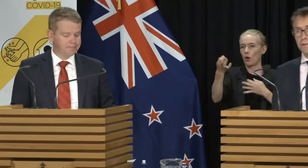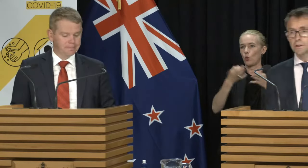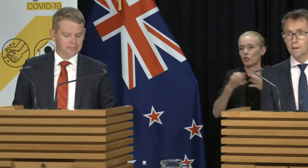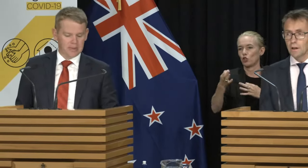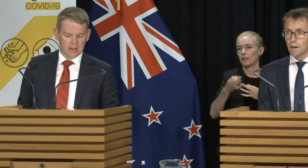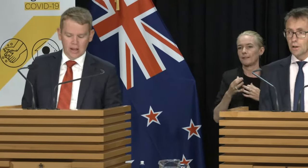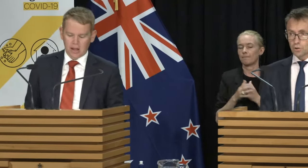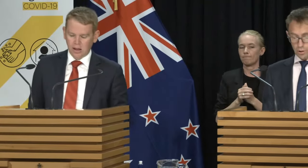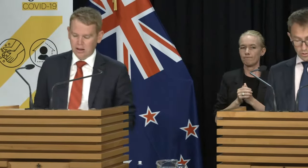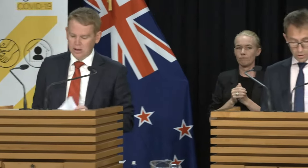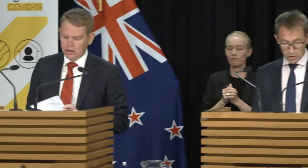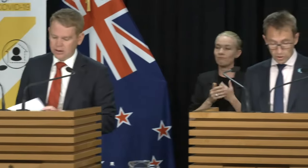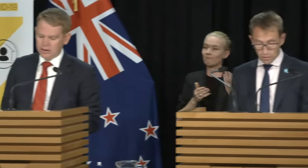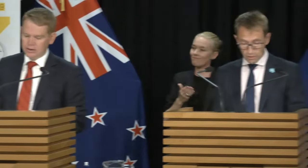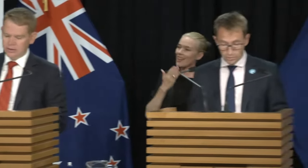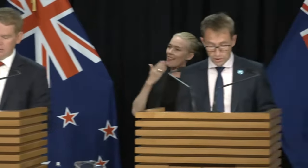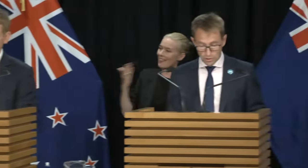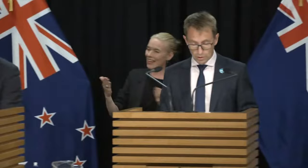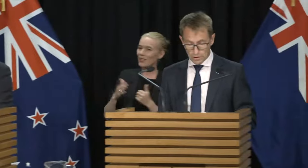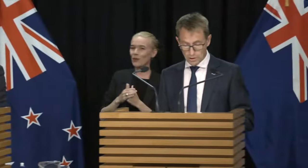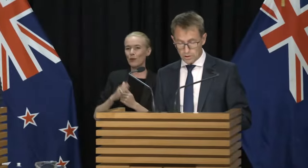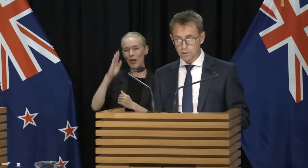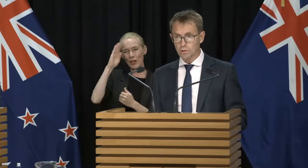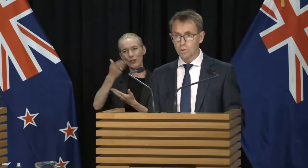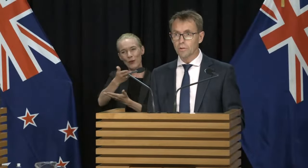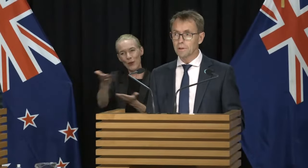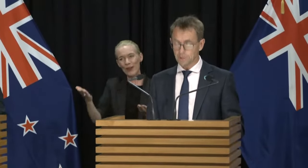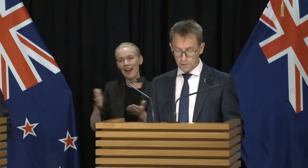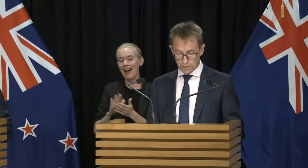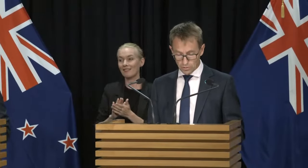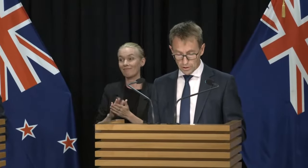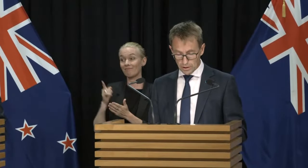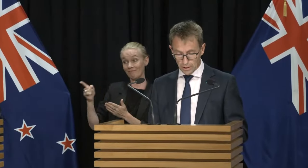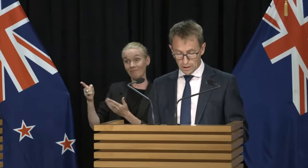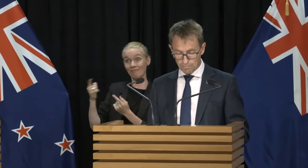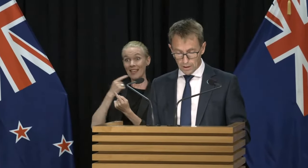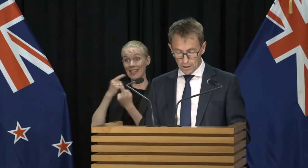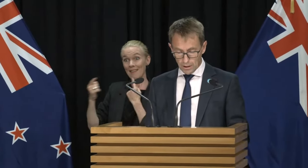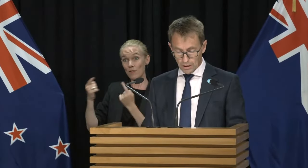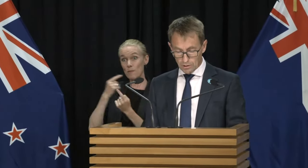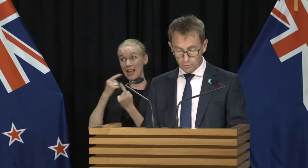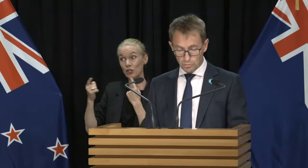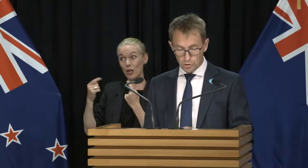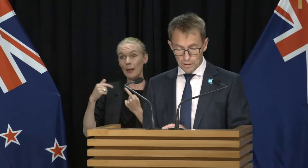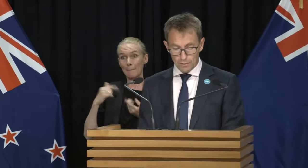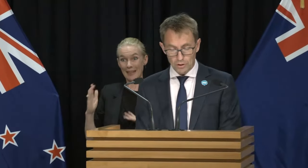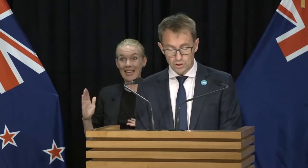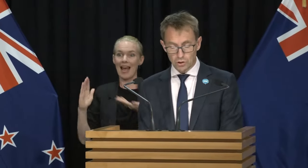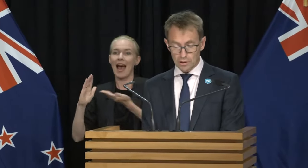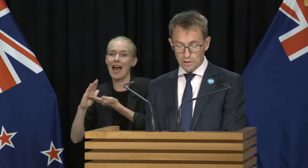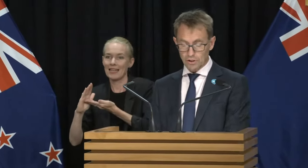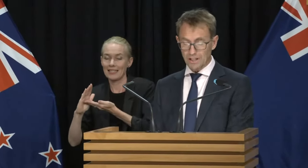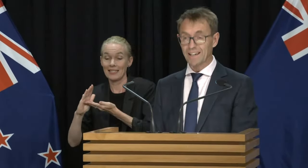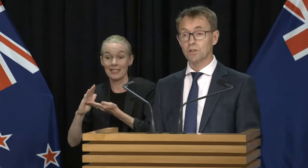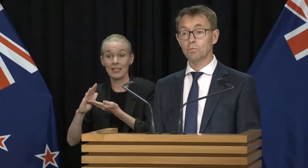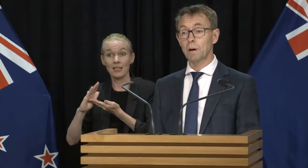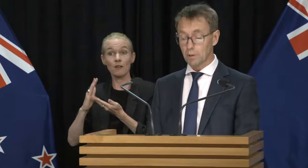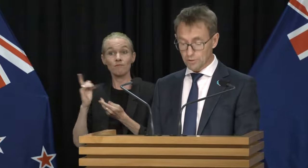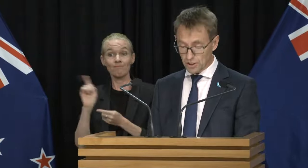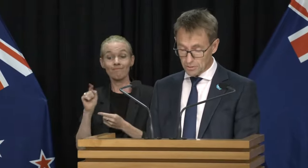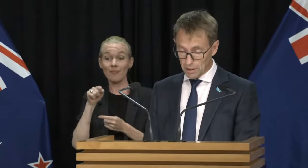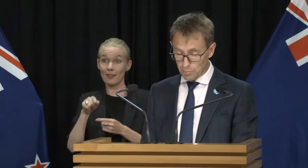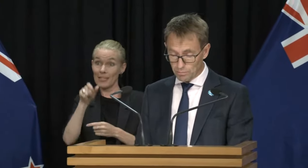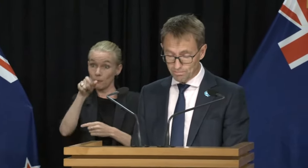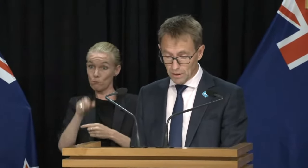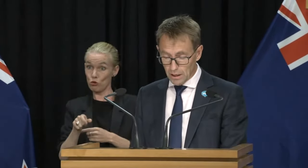Thanks, Minister. Kia ora koutou katoa. So in addition to what the Minister's already informed you about, this student lives in a household bubble